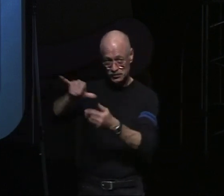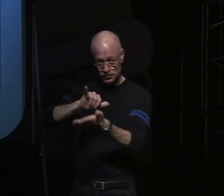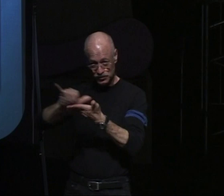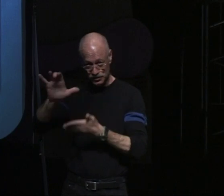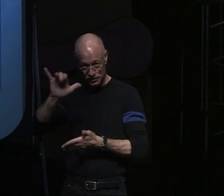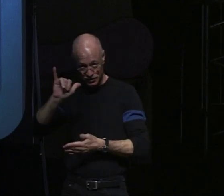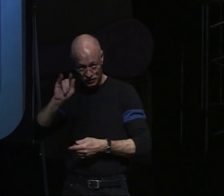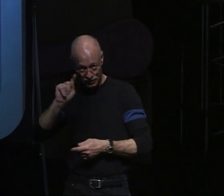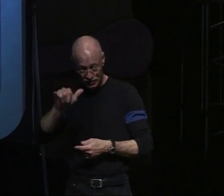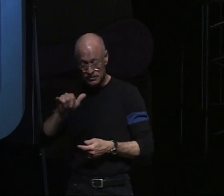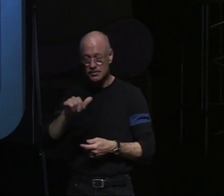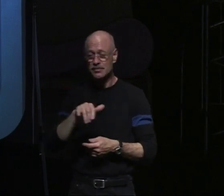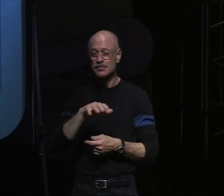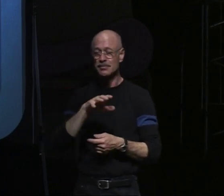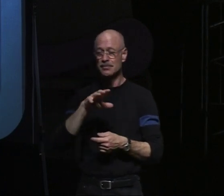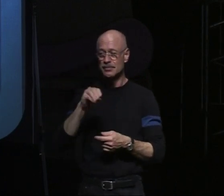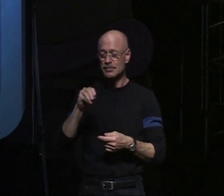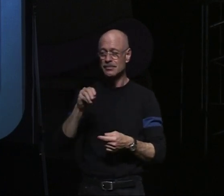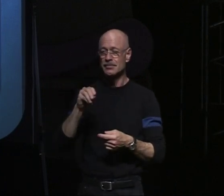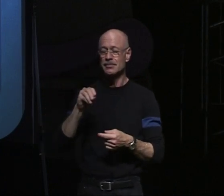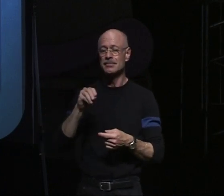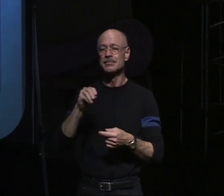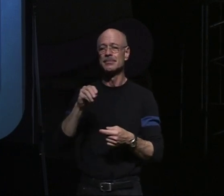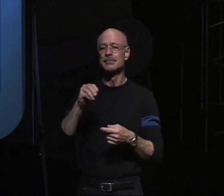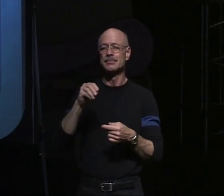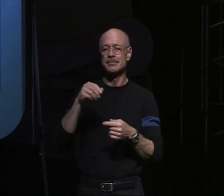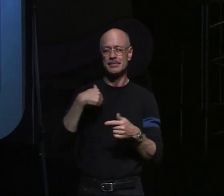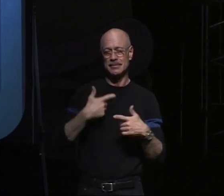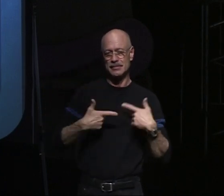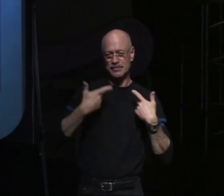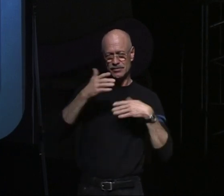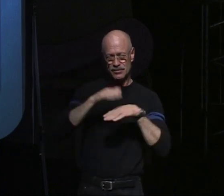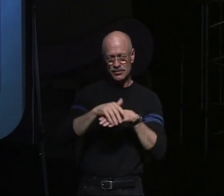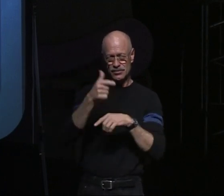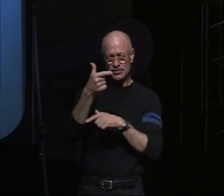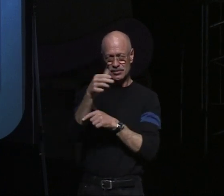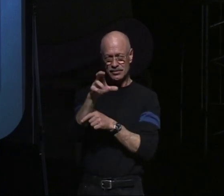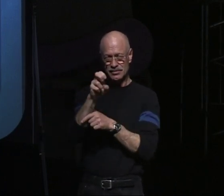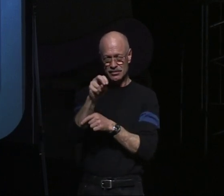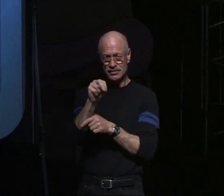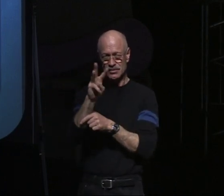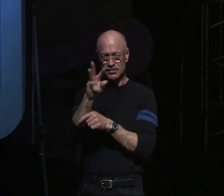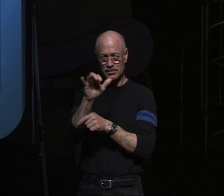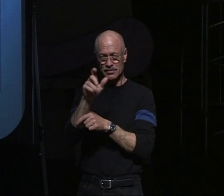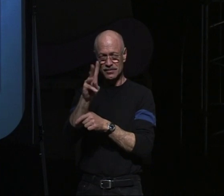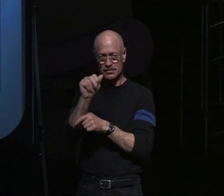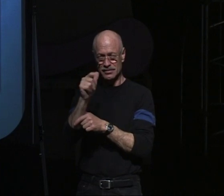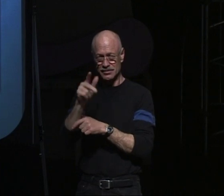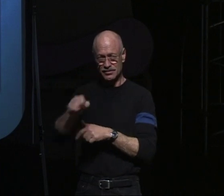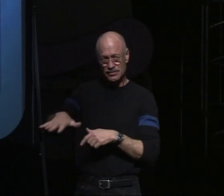summer of '68, and I was able to visit New York City.